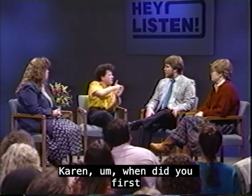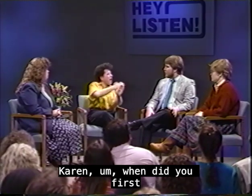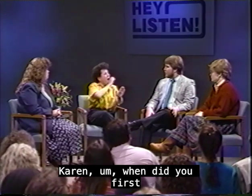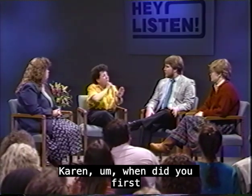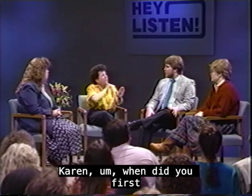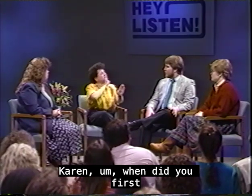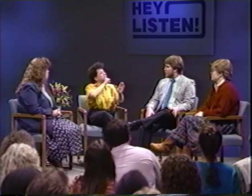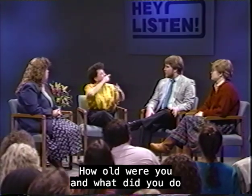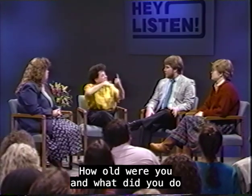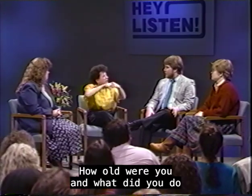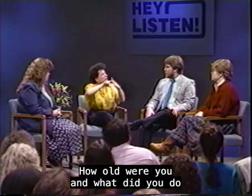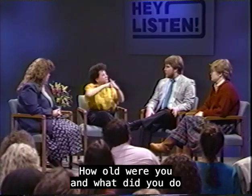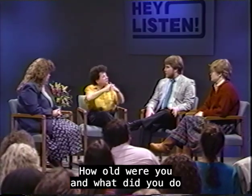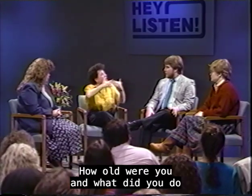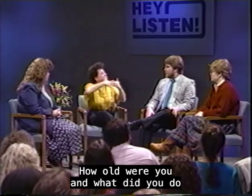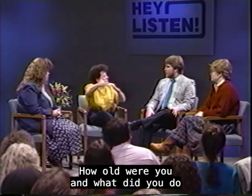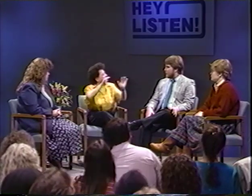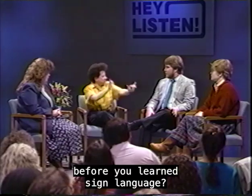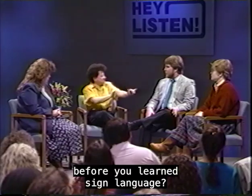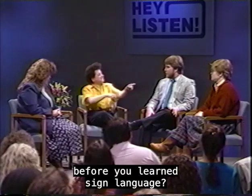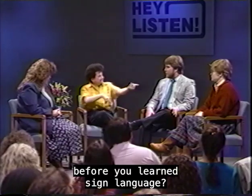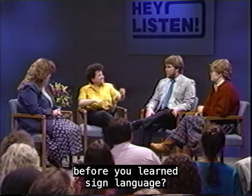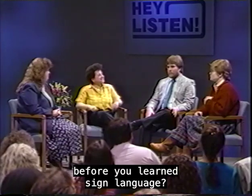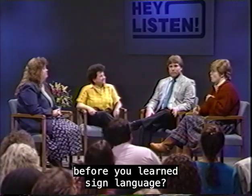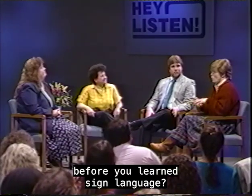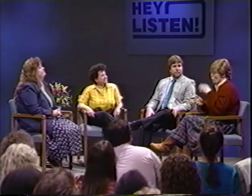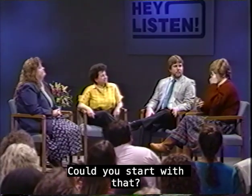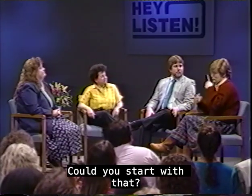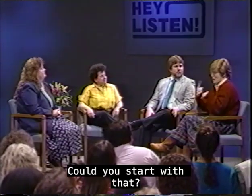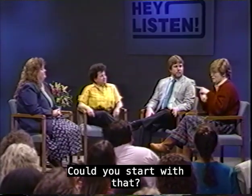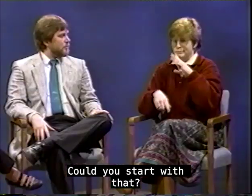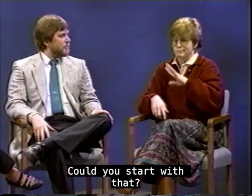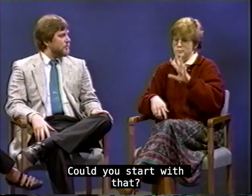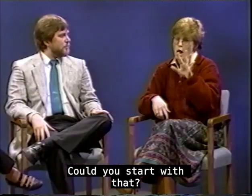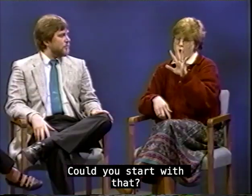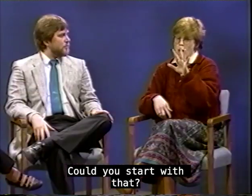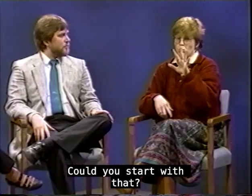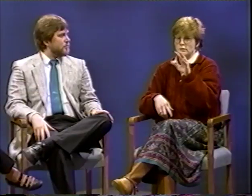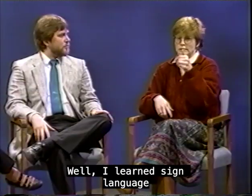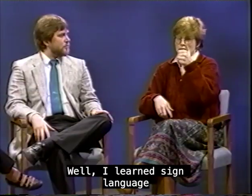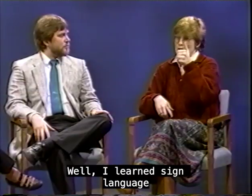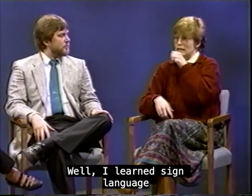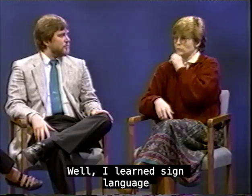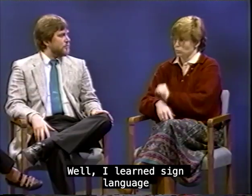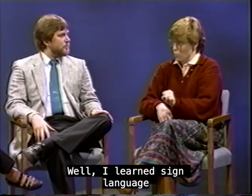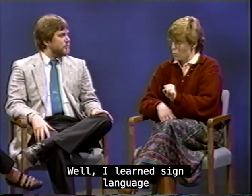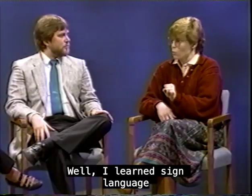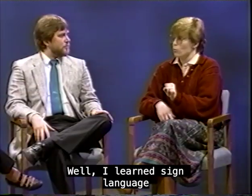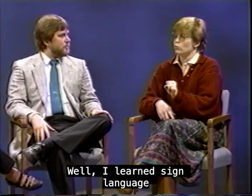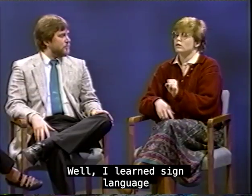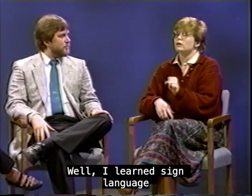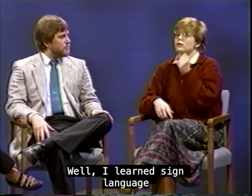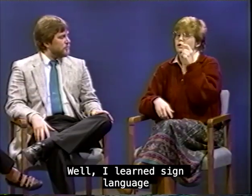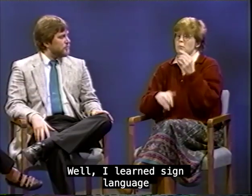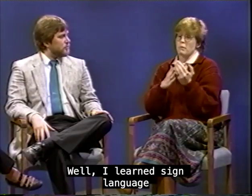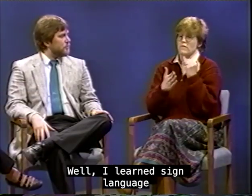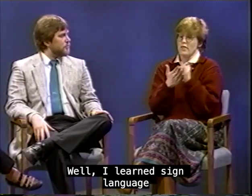language? How old were you and what did you do before you learned sign language? Could you start with that? Well, I learned sign language at about 10 years of